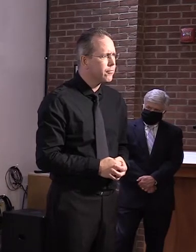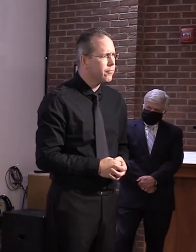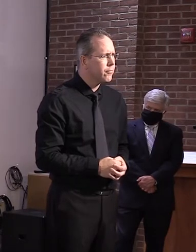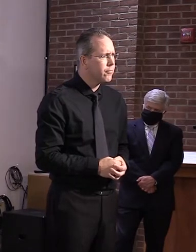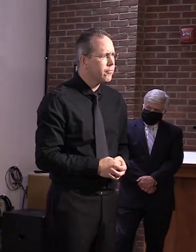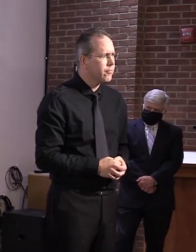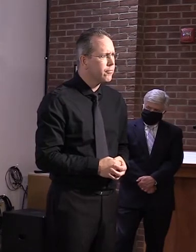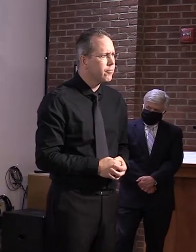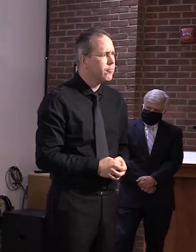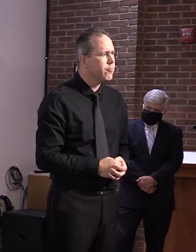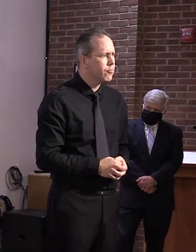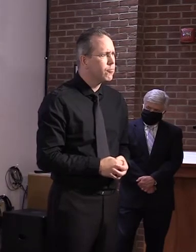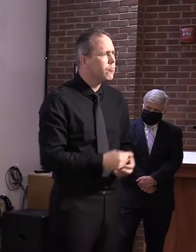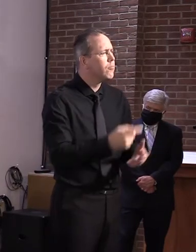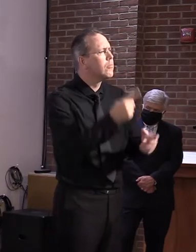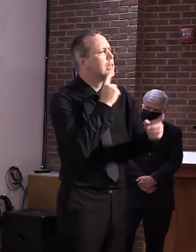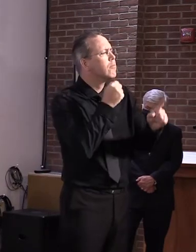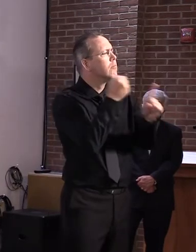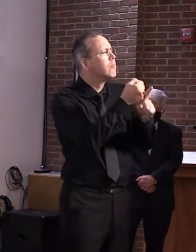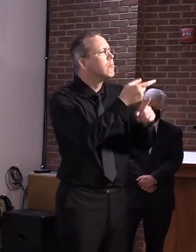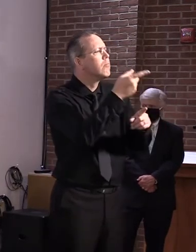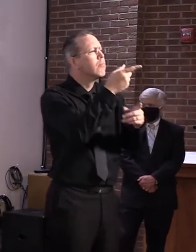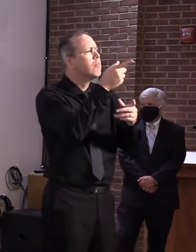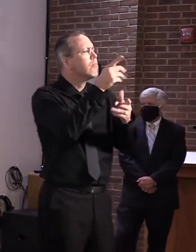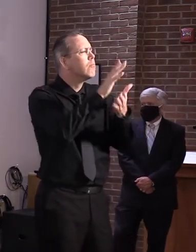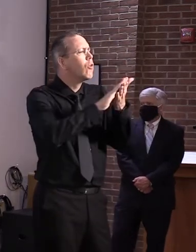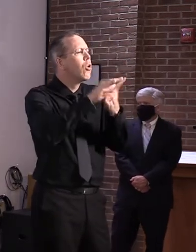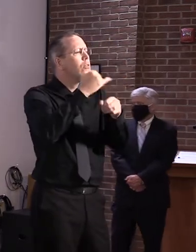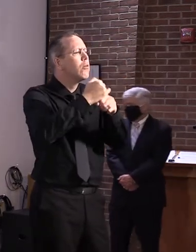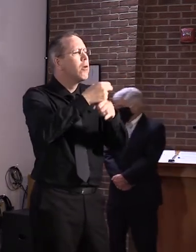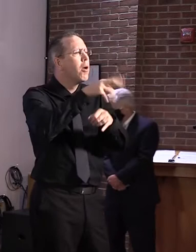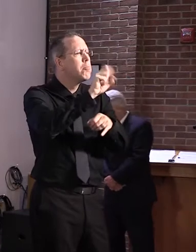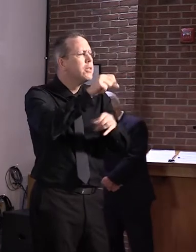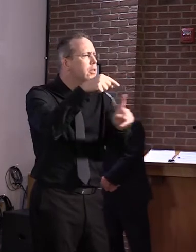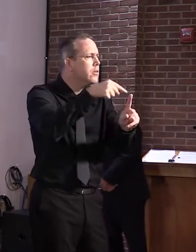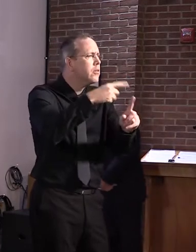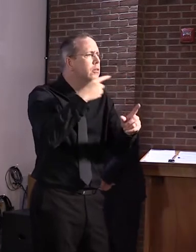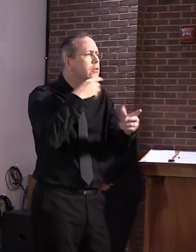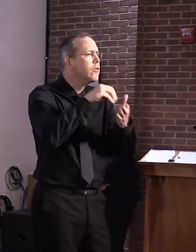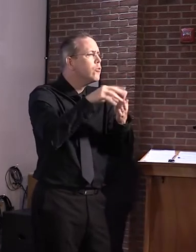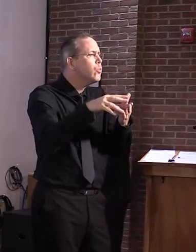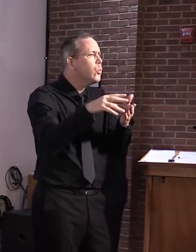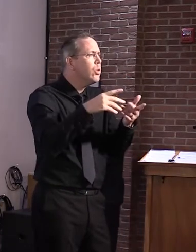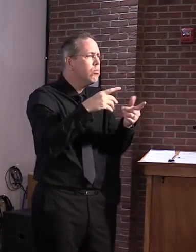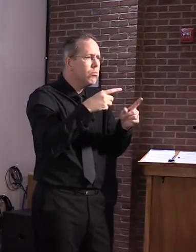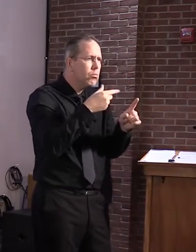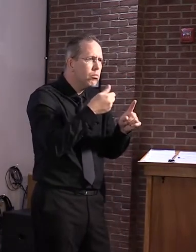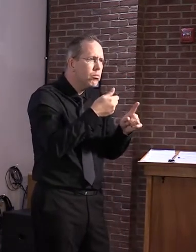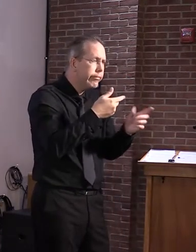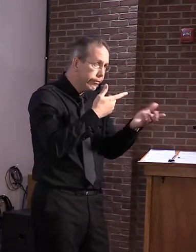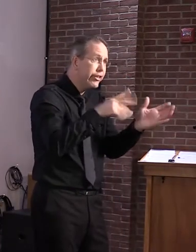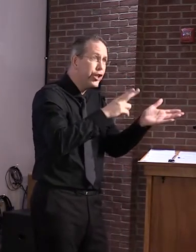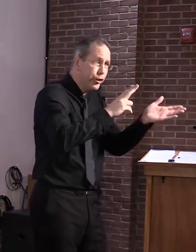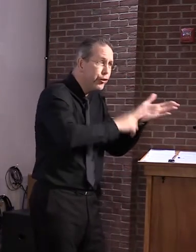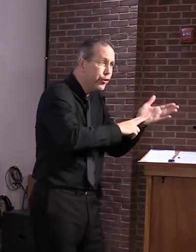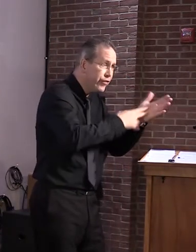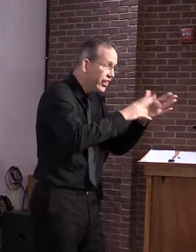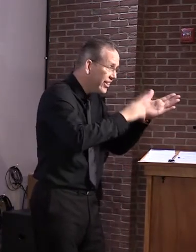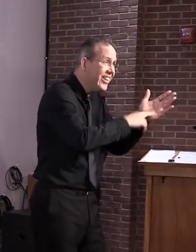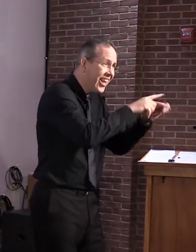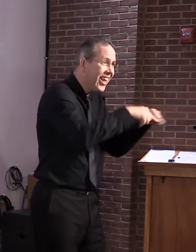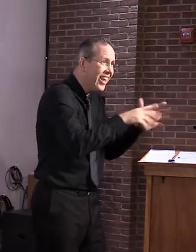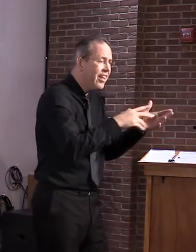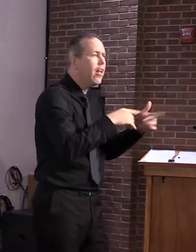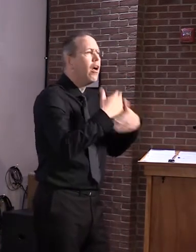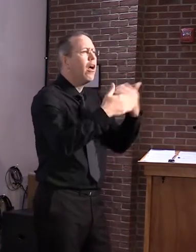those outbreaks, since they've basically asked staff and students to sign saying, you know, we're going to follow this behavior? Presumably, if they